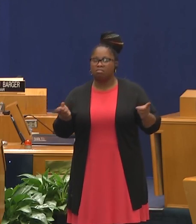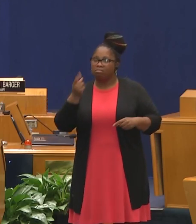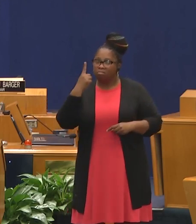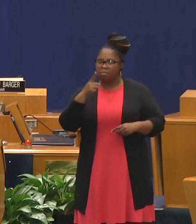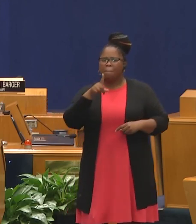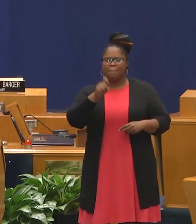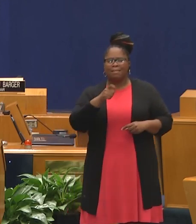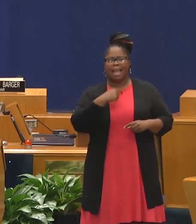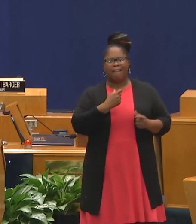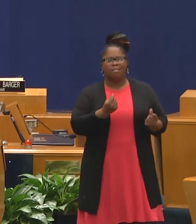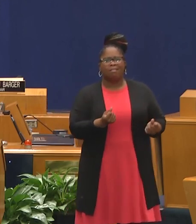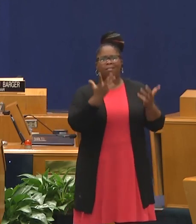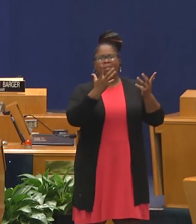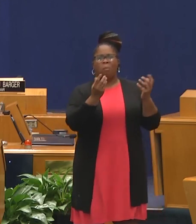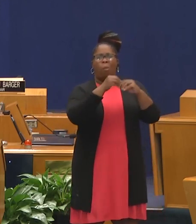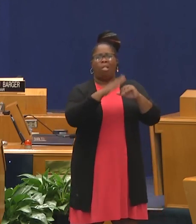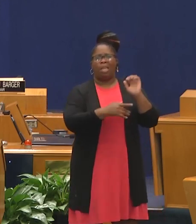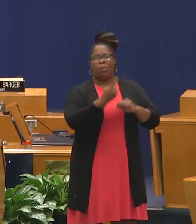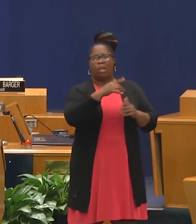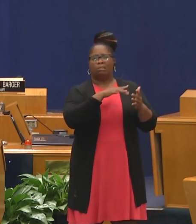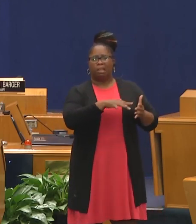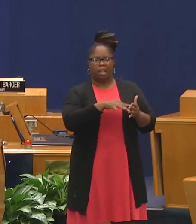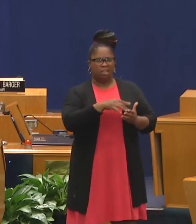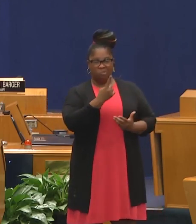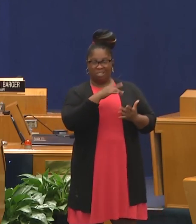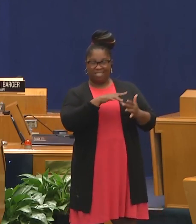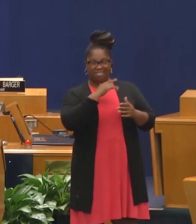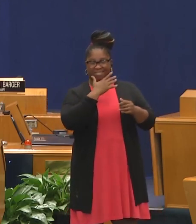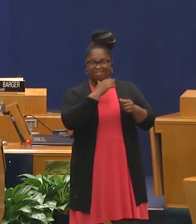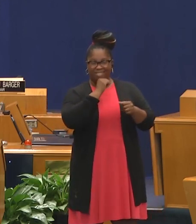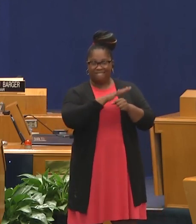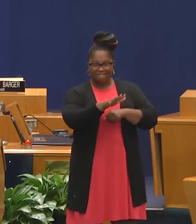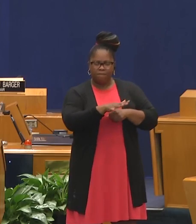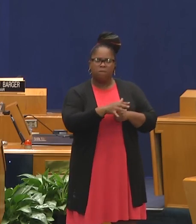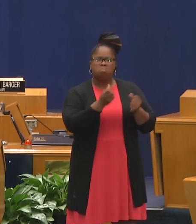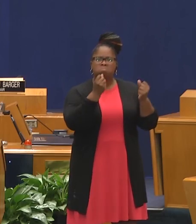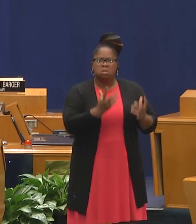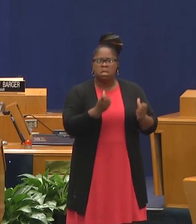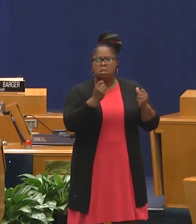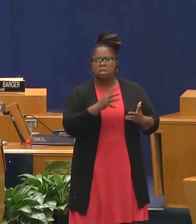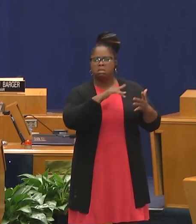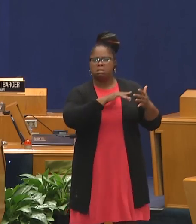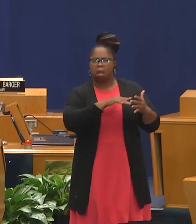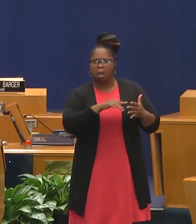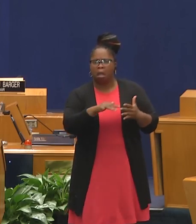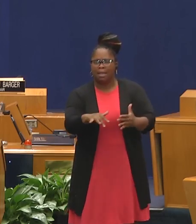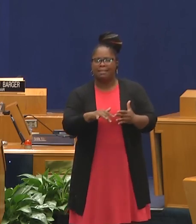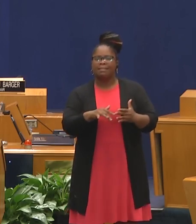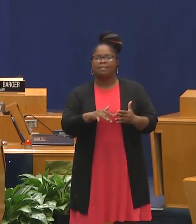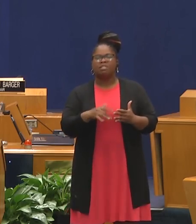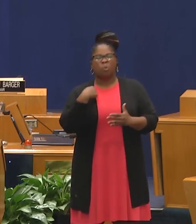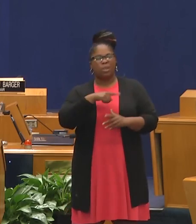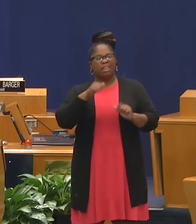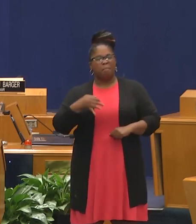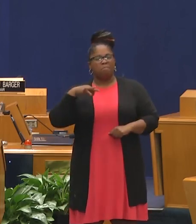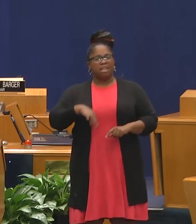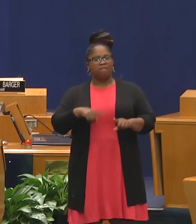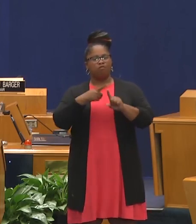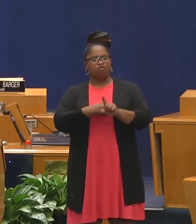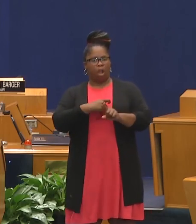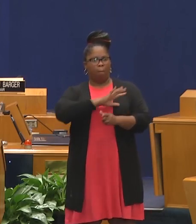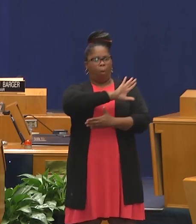multiple studies that are exploring similar issues so that we can actually benefit from what I call the collective wisdom of